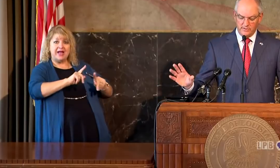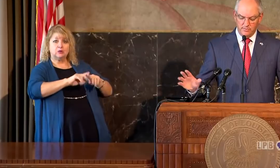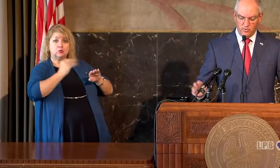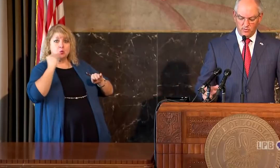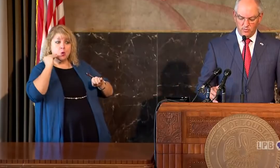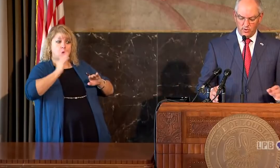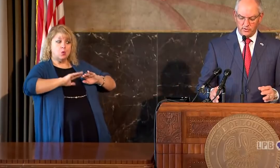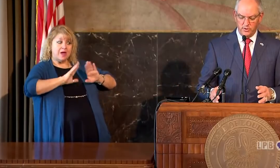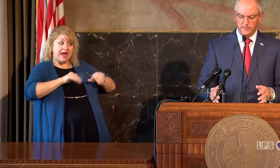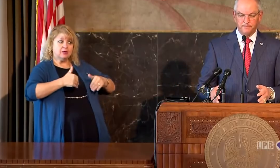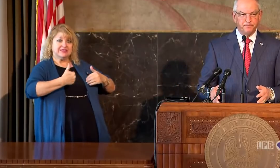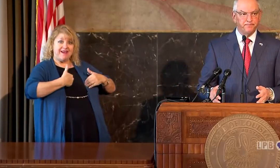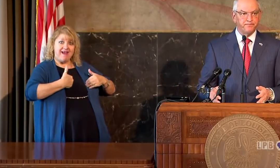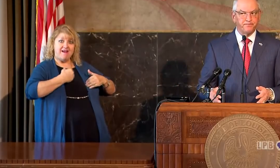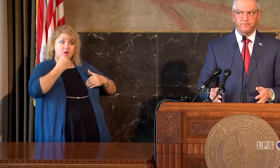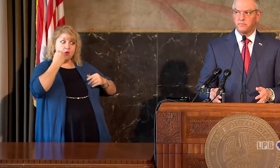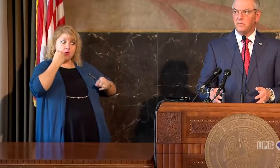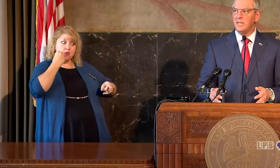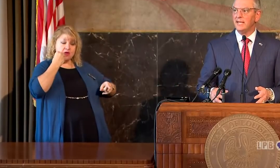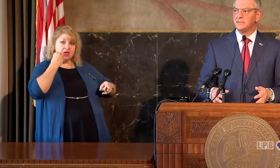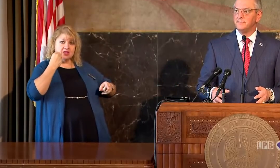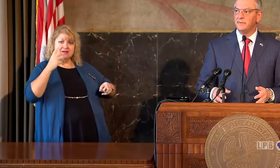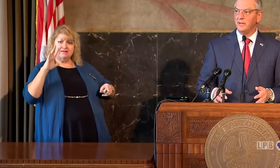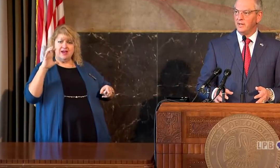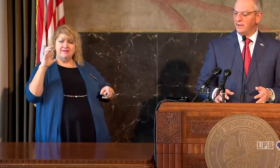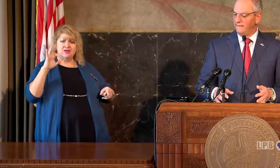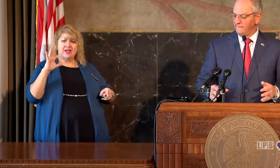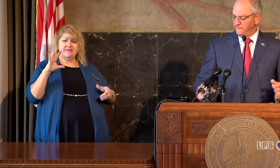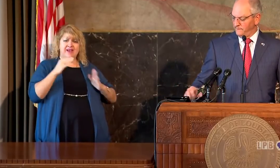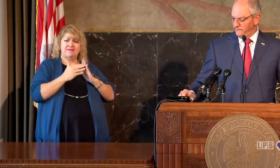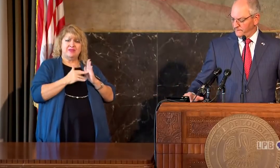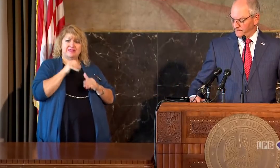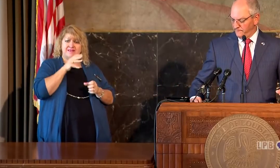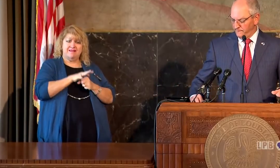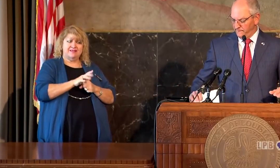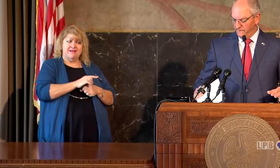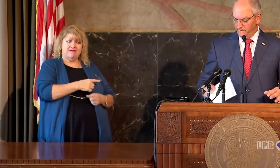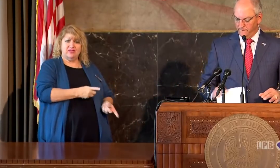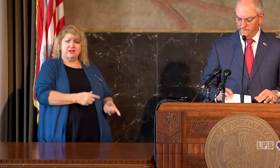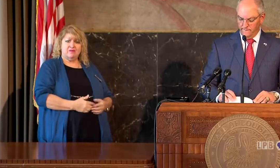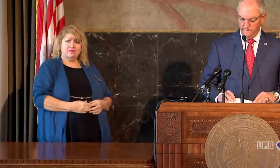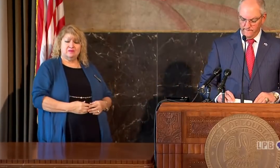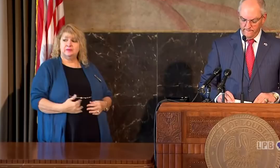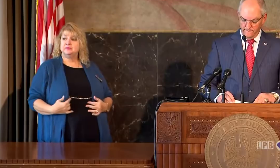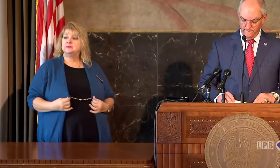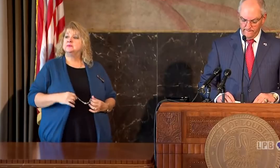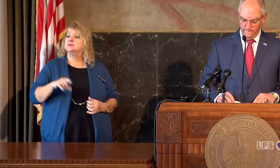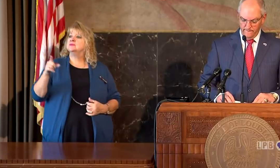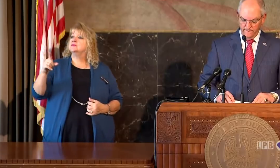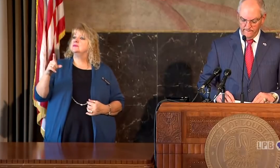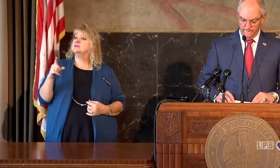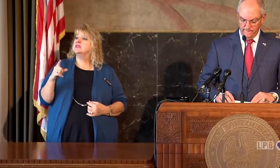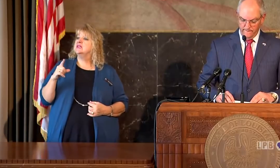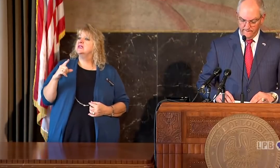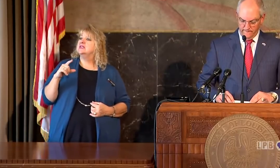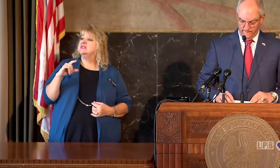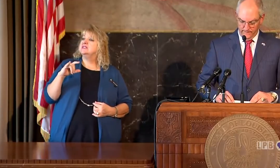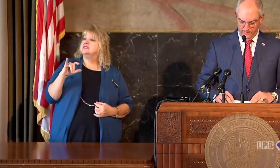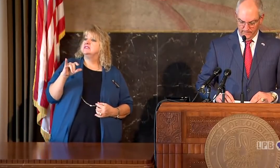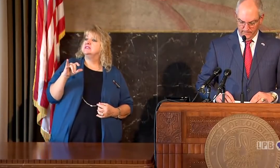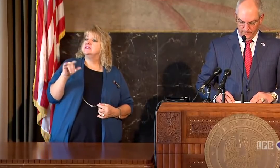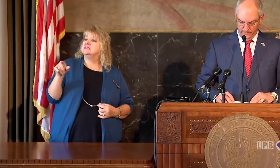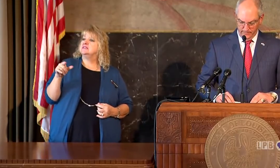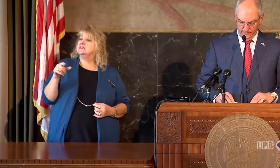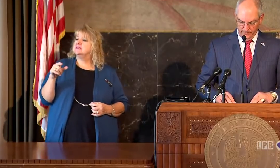we got some more work to do. Yes? Governor, I've read a new study published by JAMA Health Forum and looked at some